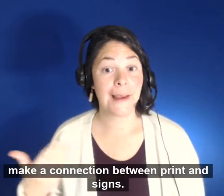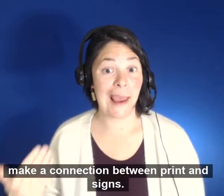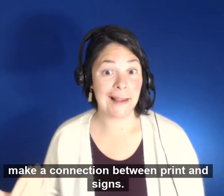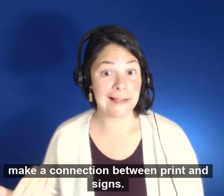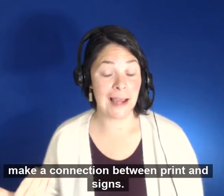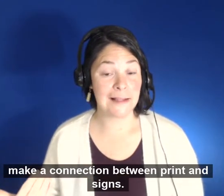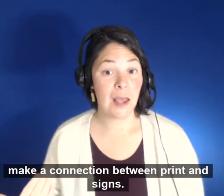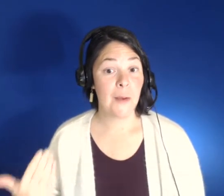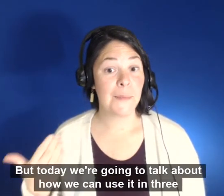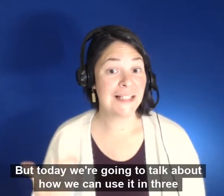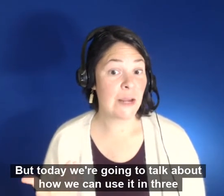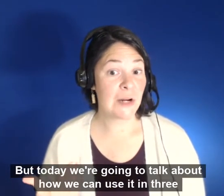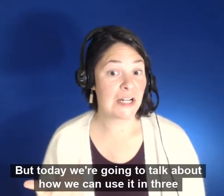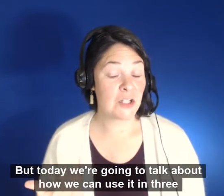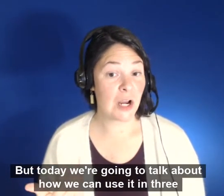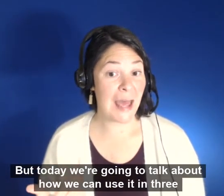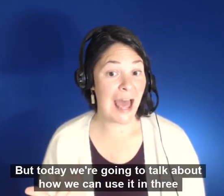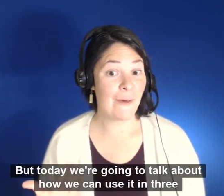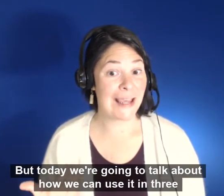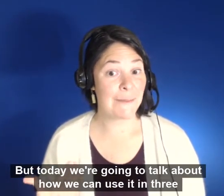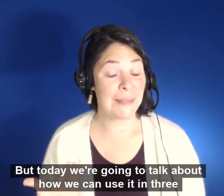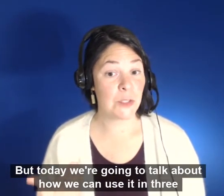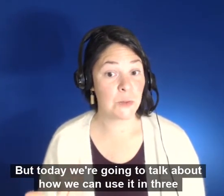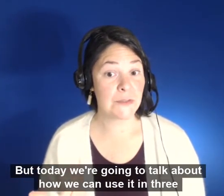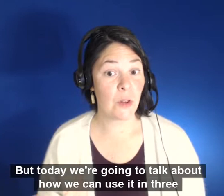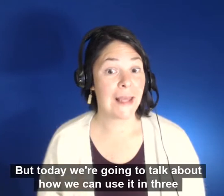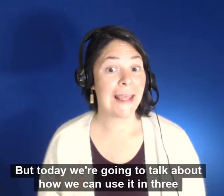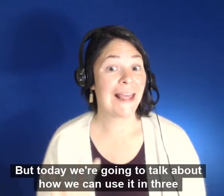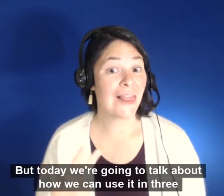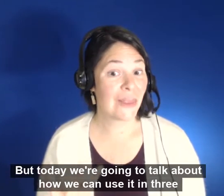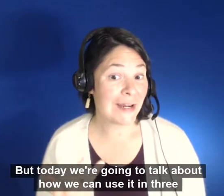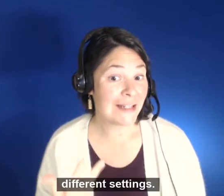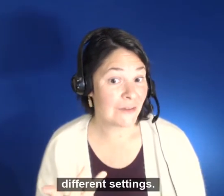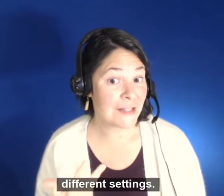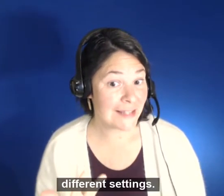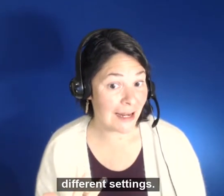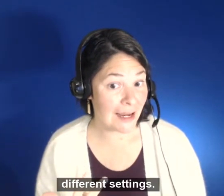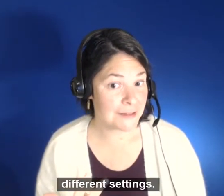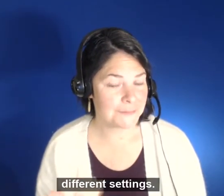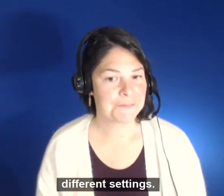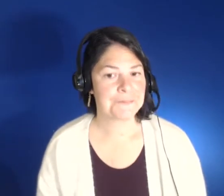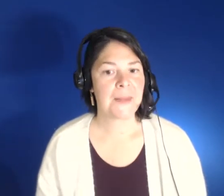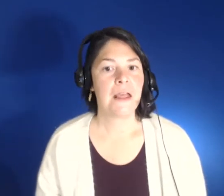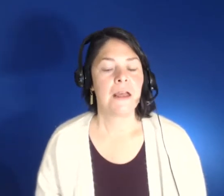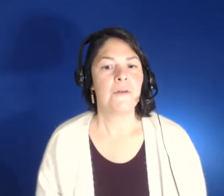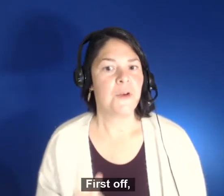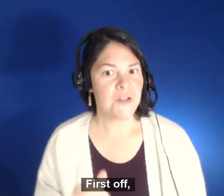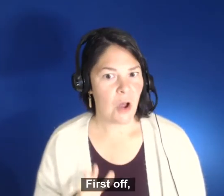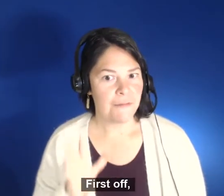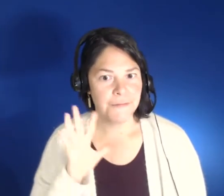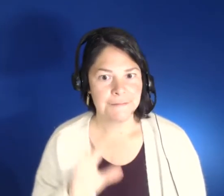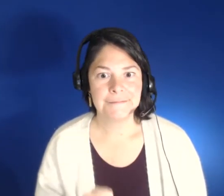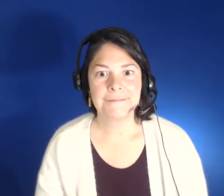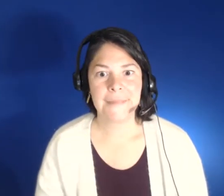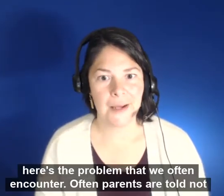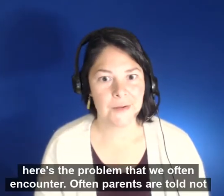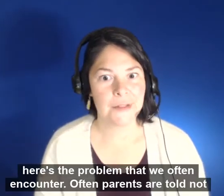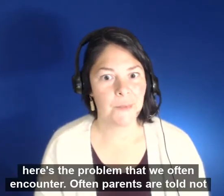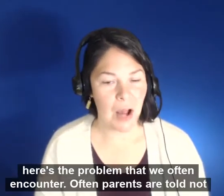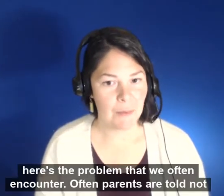and signs. But today we're going to talk about how it can be useful in three different settings. First off, here's the problem